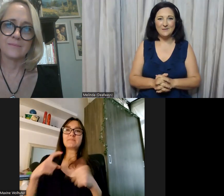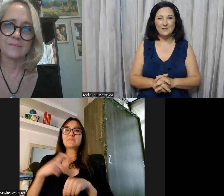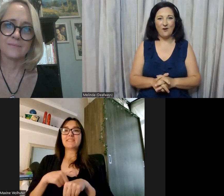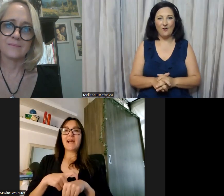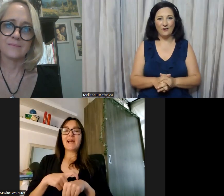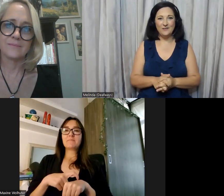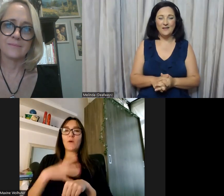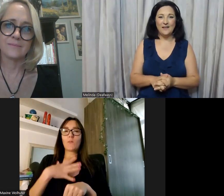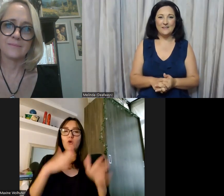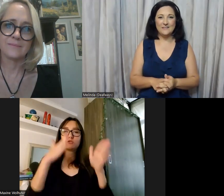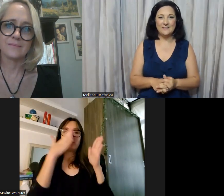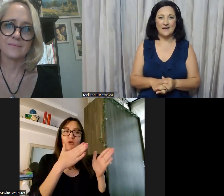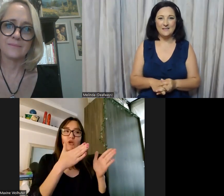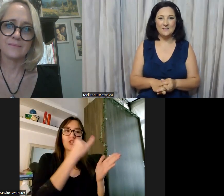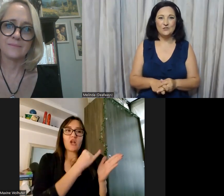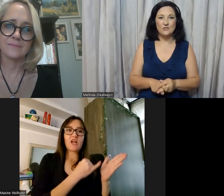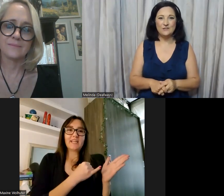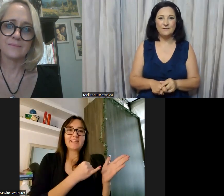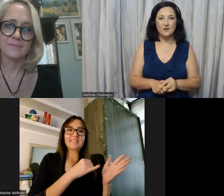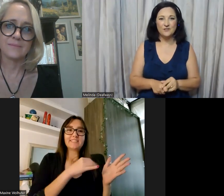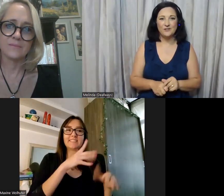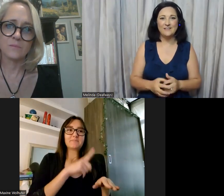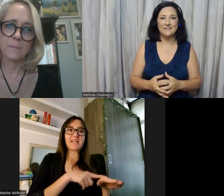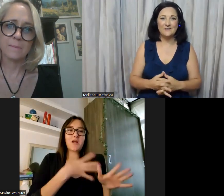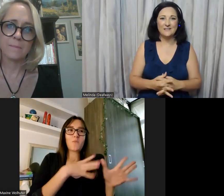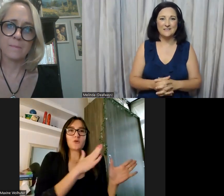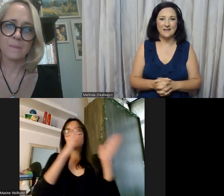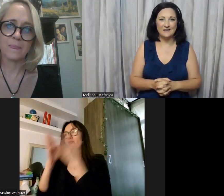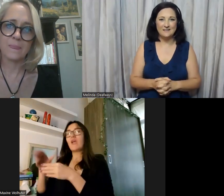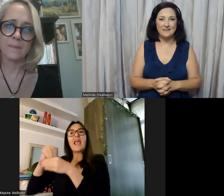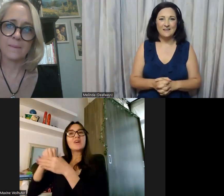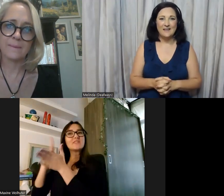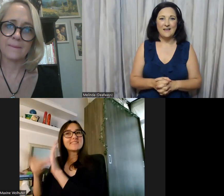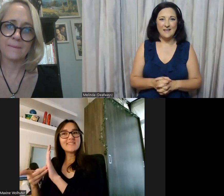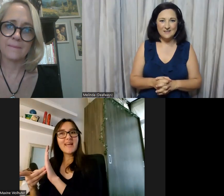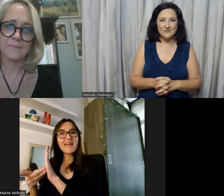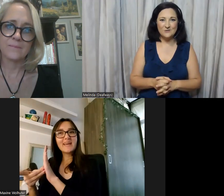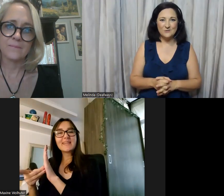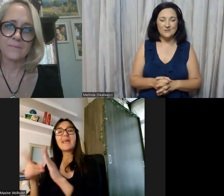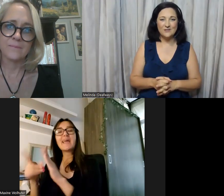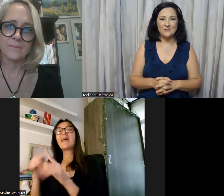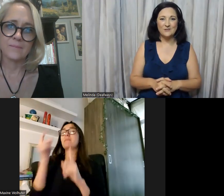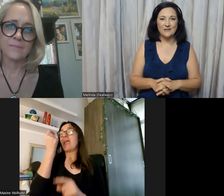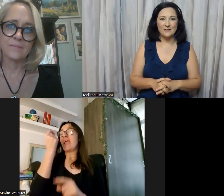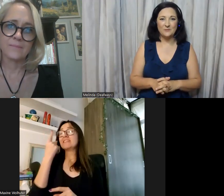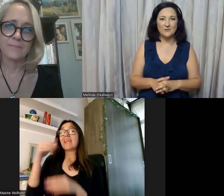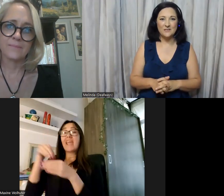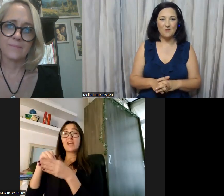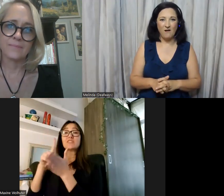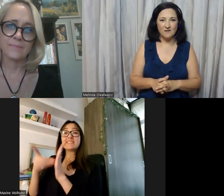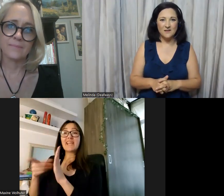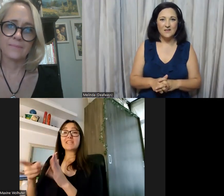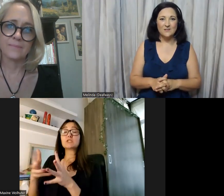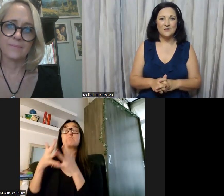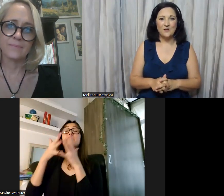it's a little bit hard at this stage to just focus on interior design and to also do